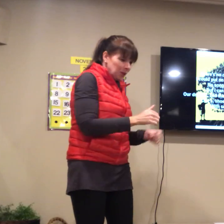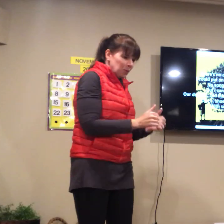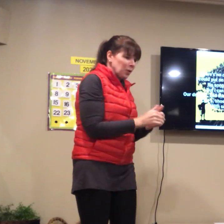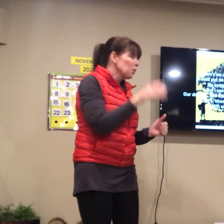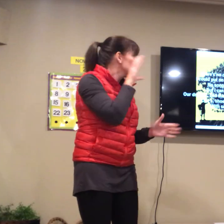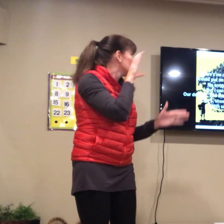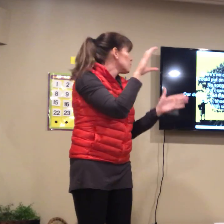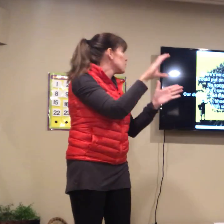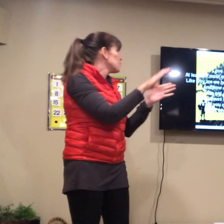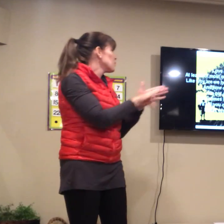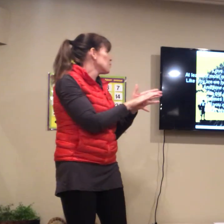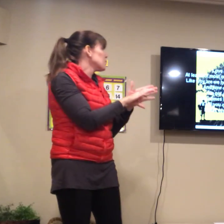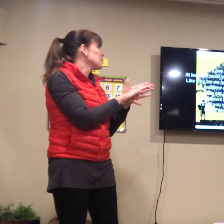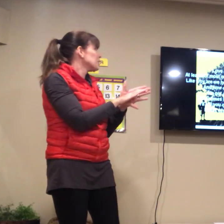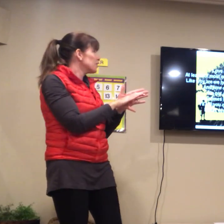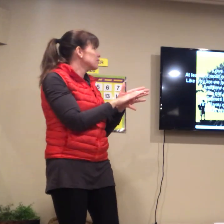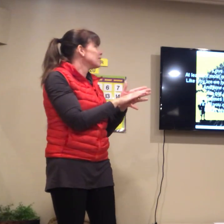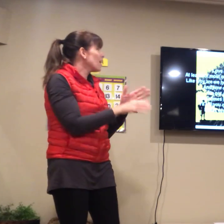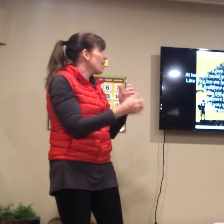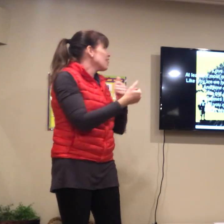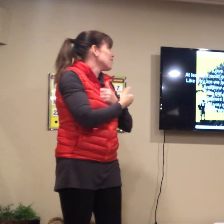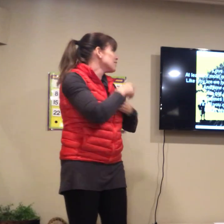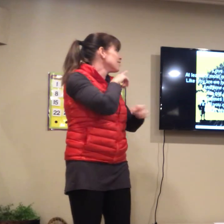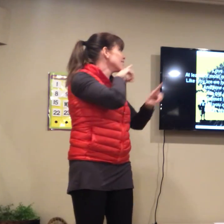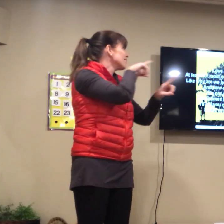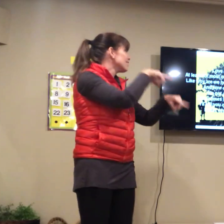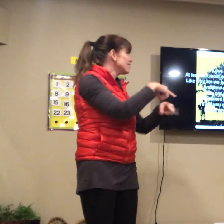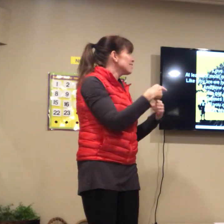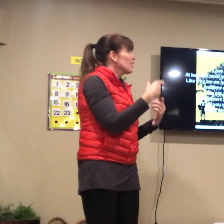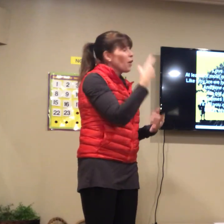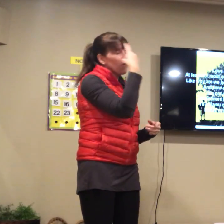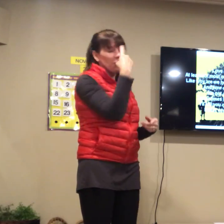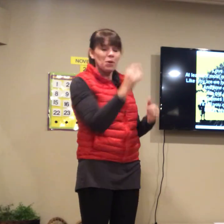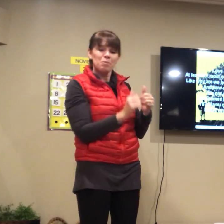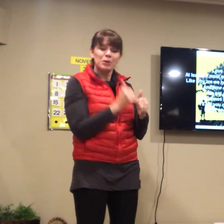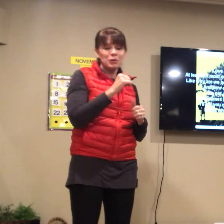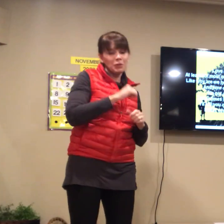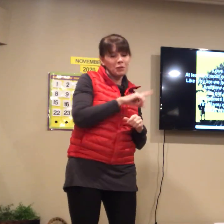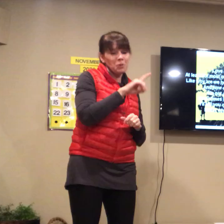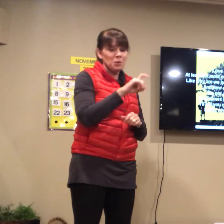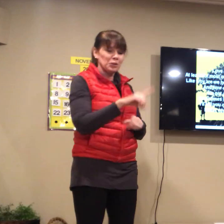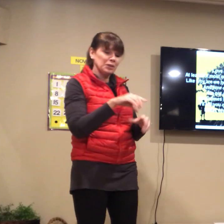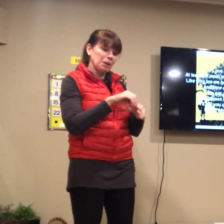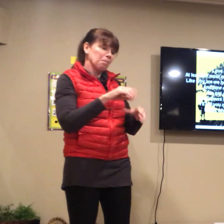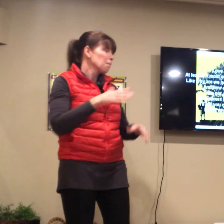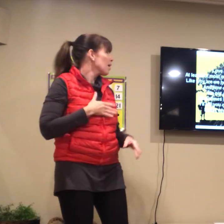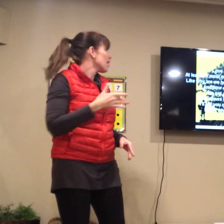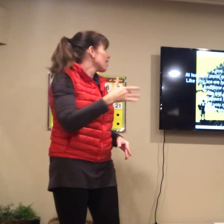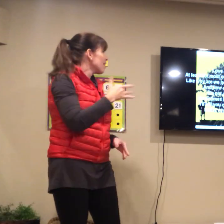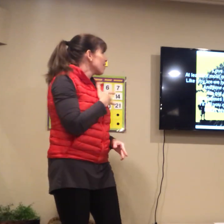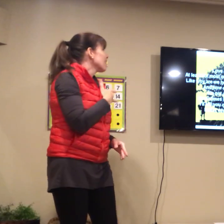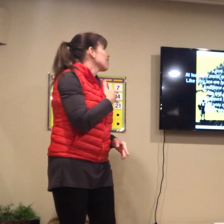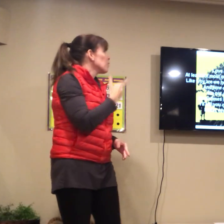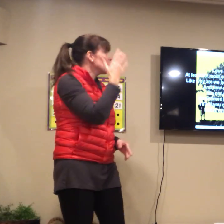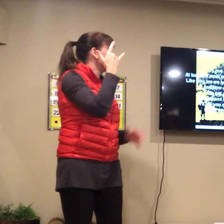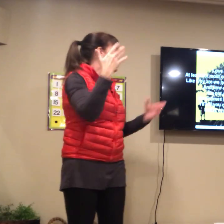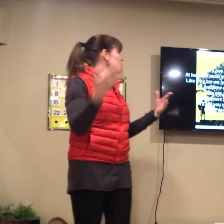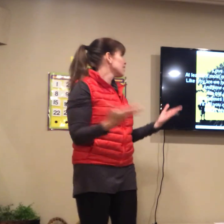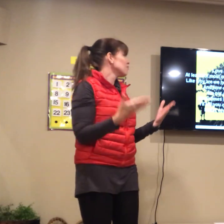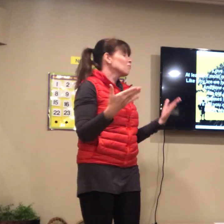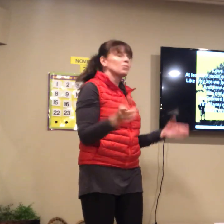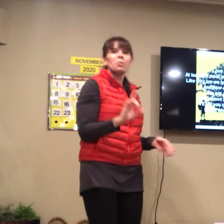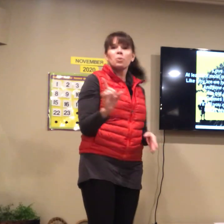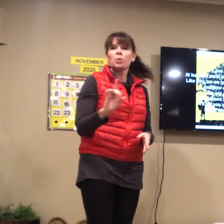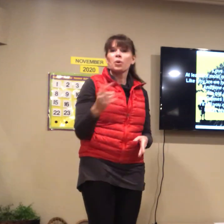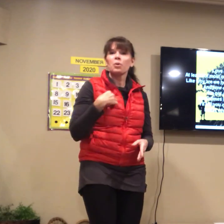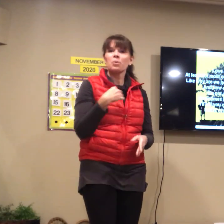tone loving. Love is the answer, at least, for most of the questions in my heart. Like, why are we here and where do we